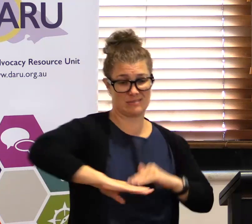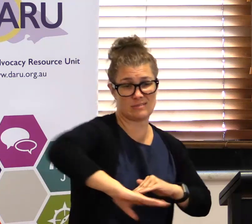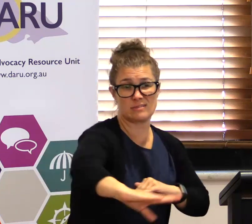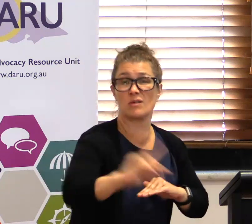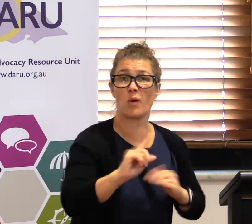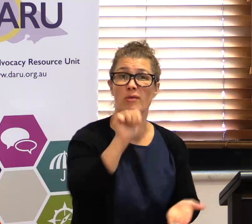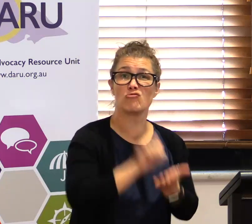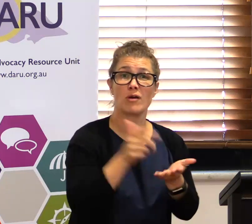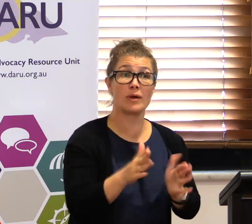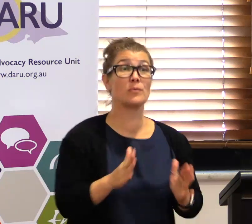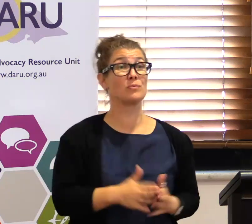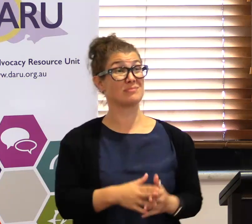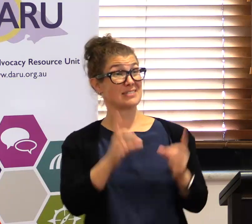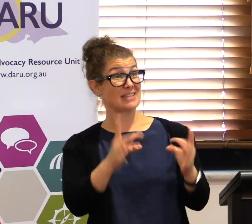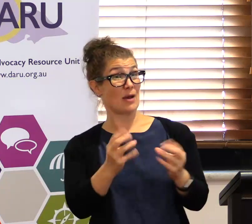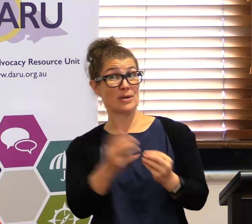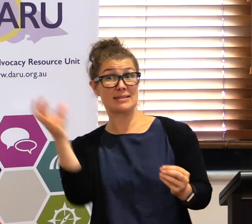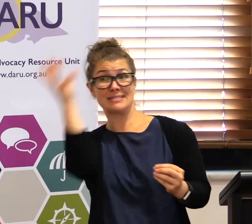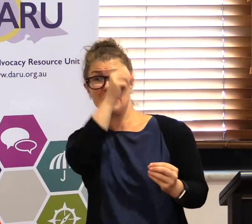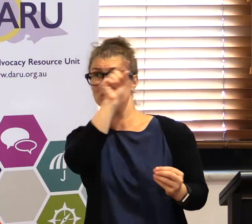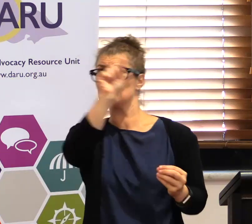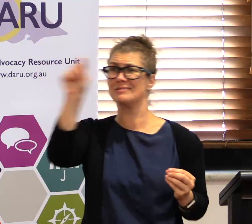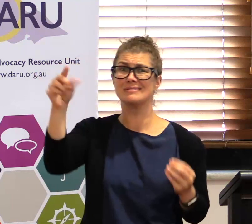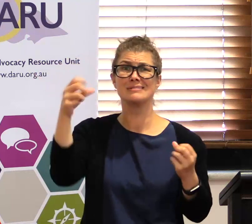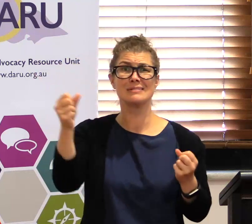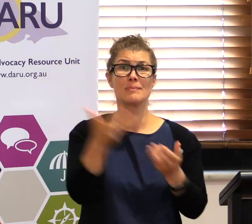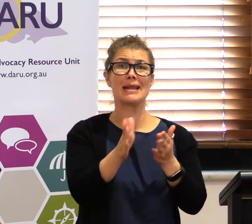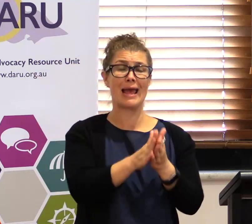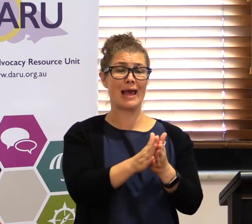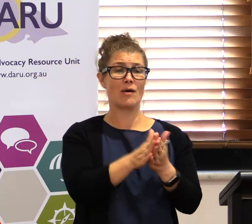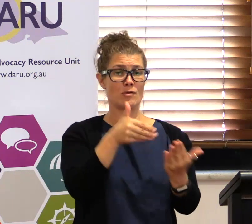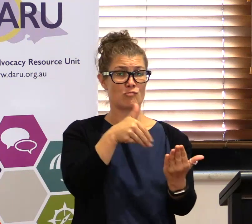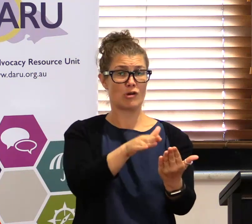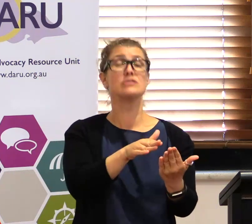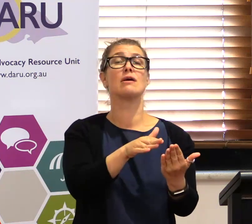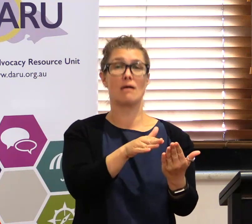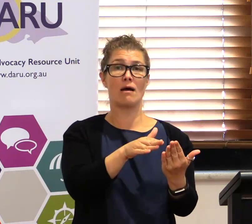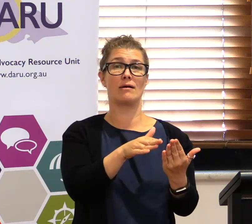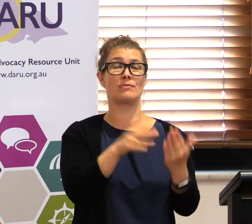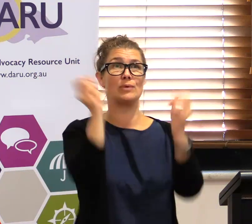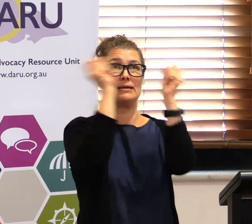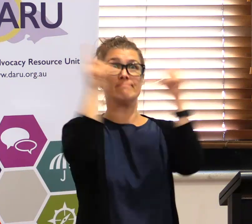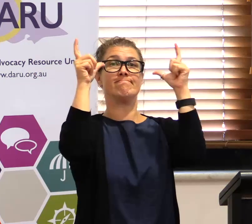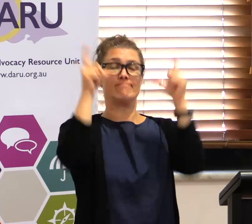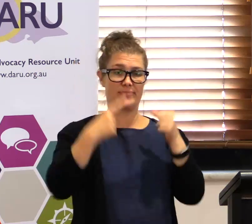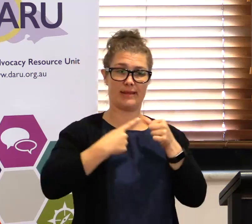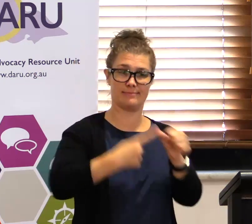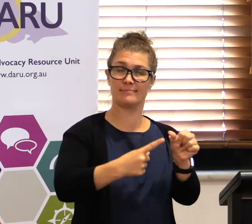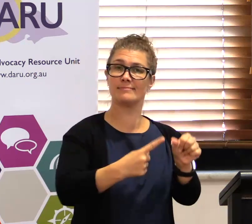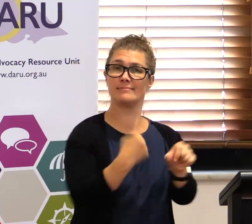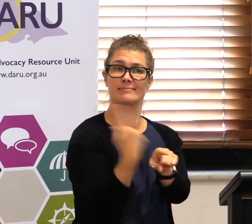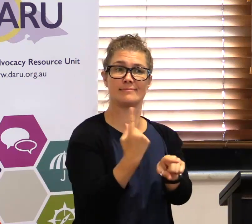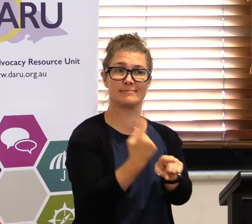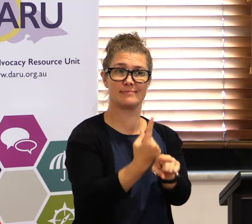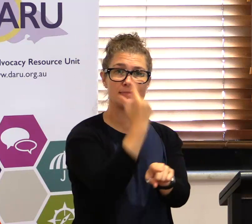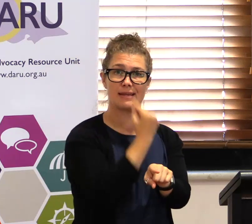so that's a lot of how we've approached this. That's why we're doing what we do in the way we do, because we think if we